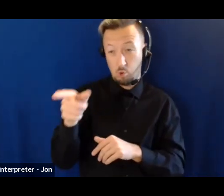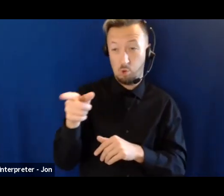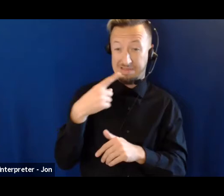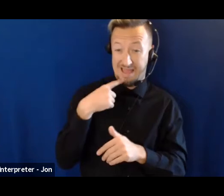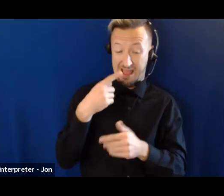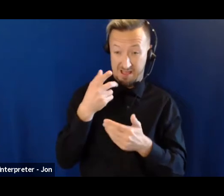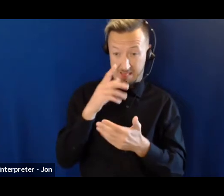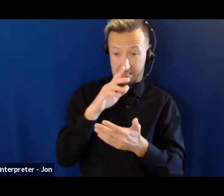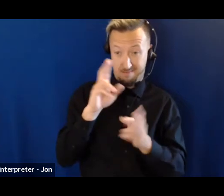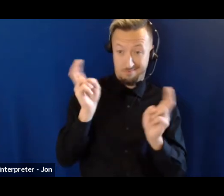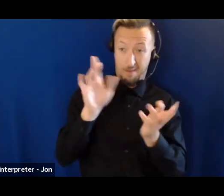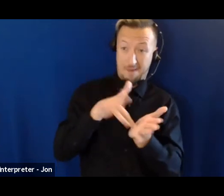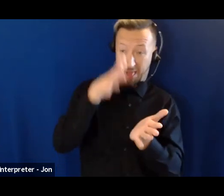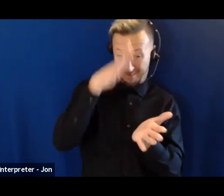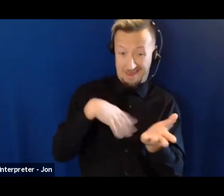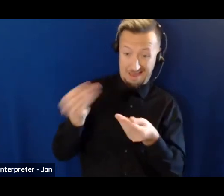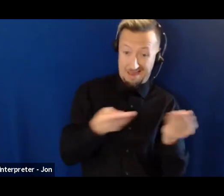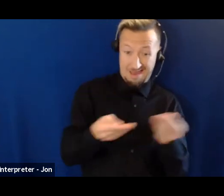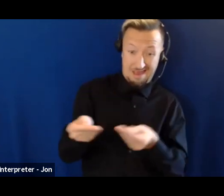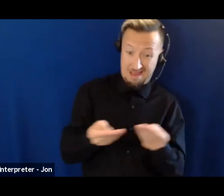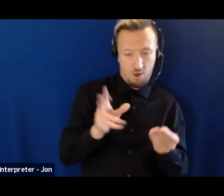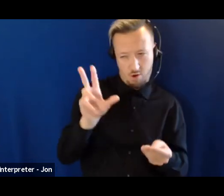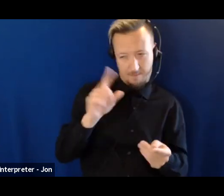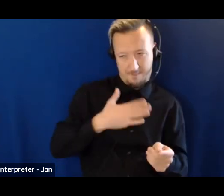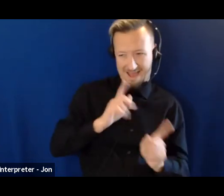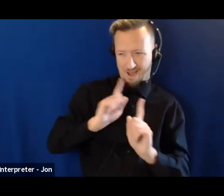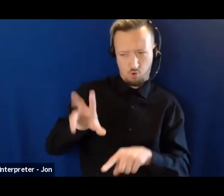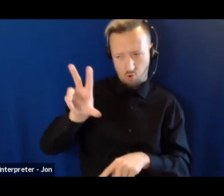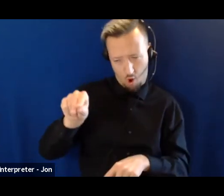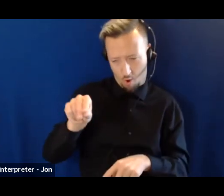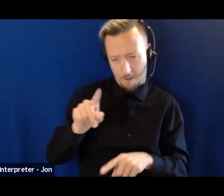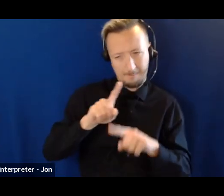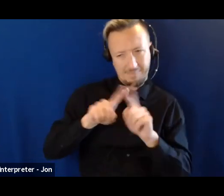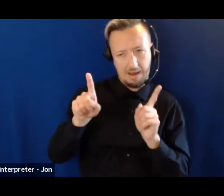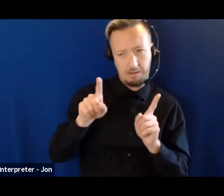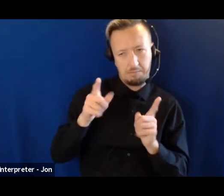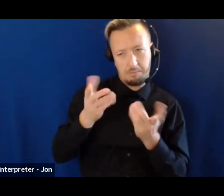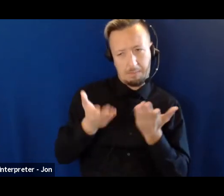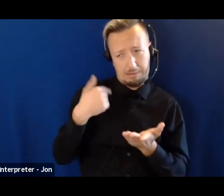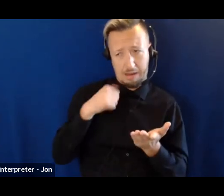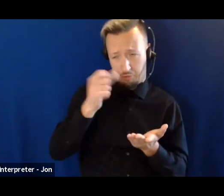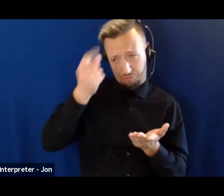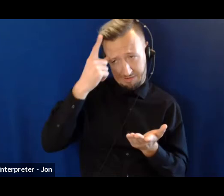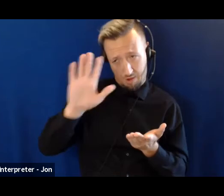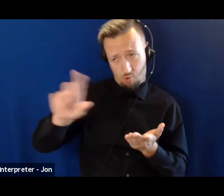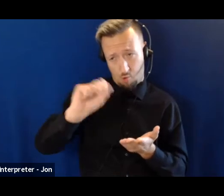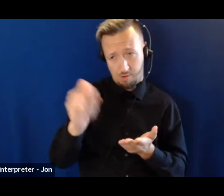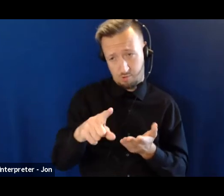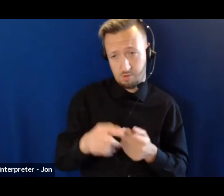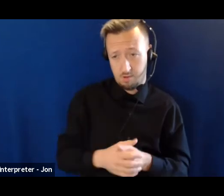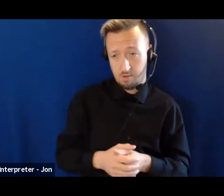part unless I just completely don't understand your question. But ask it in another way if I'm completely missing you